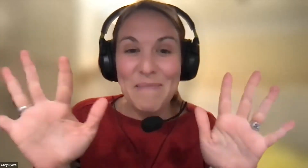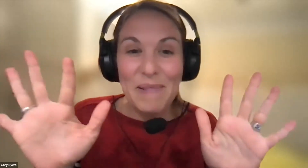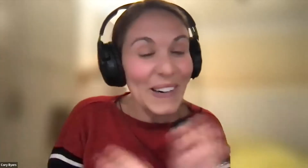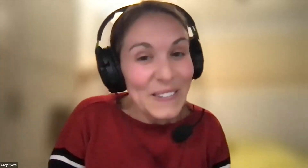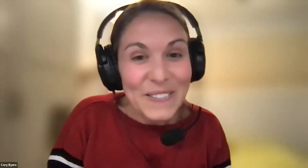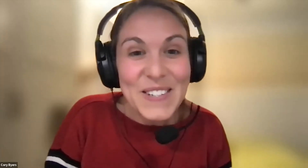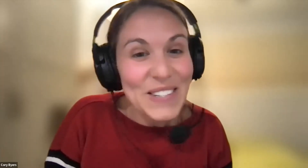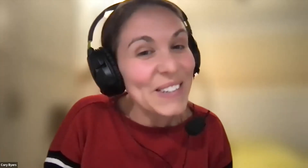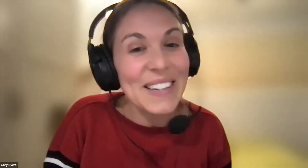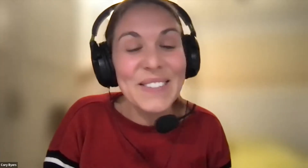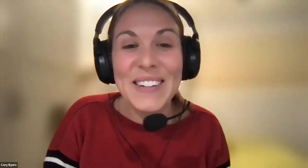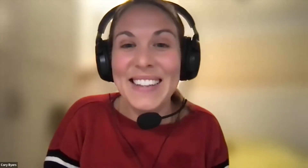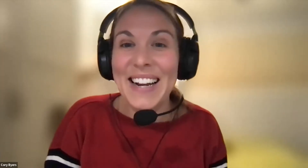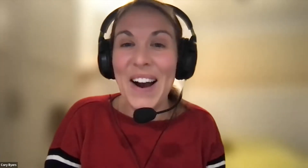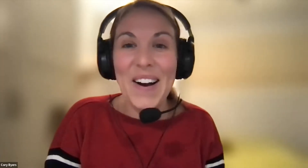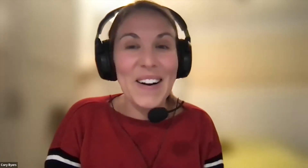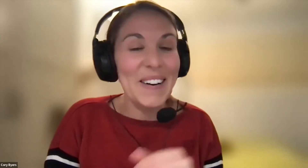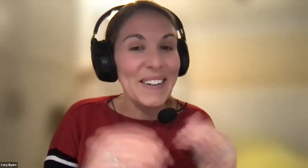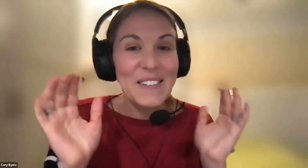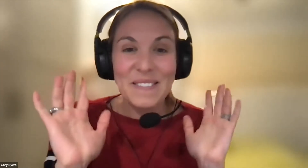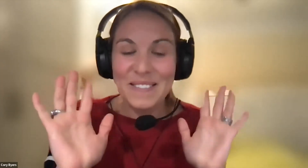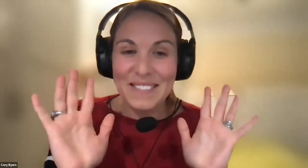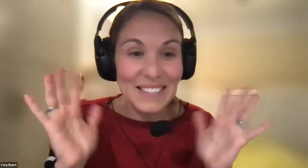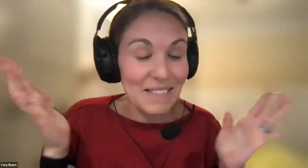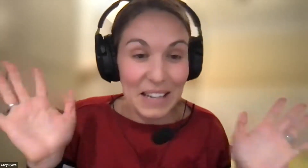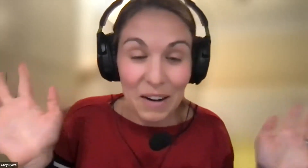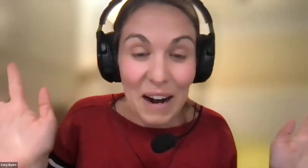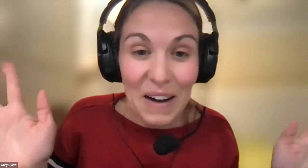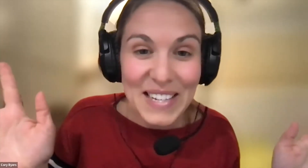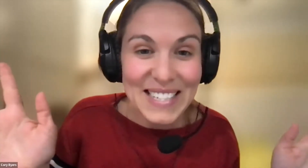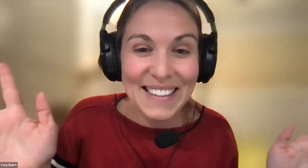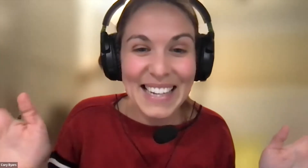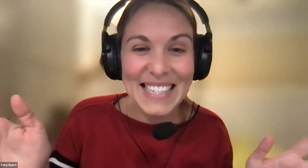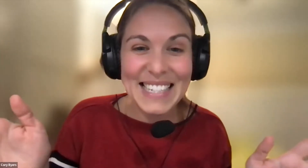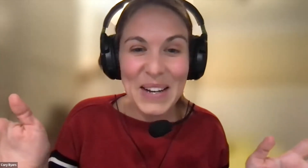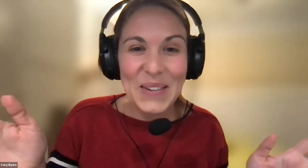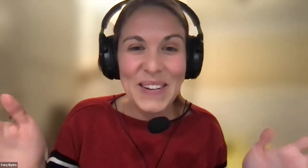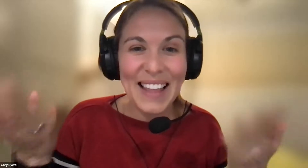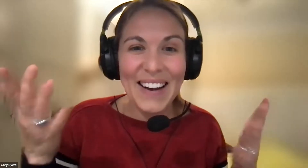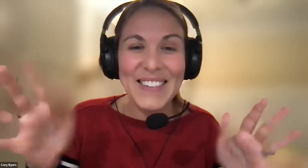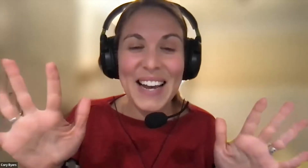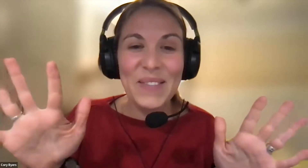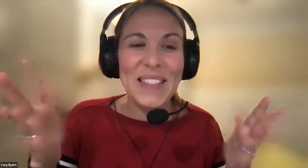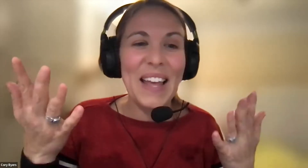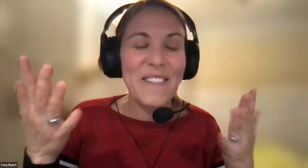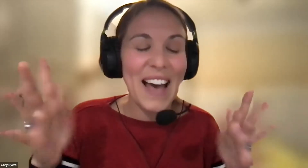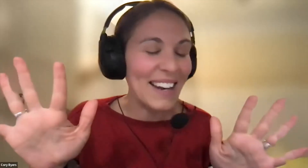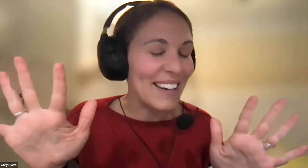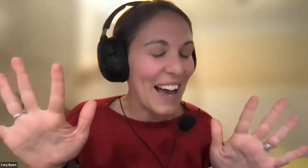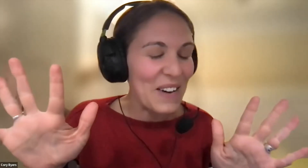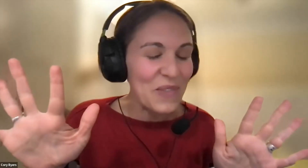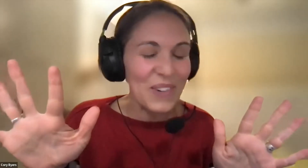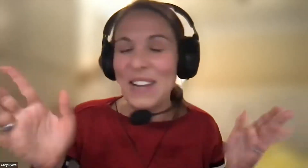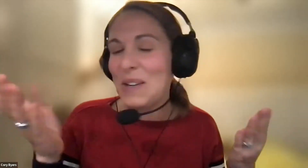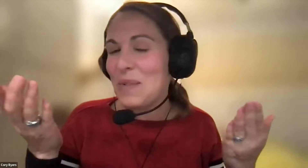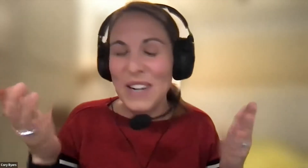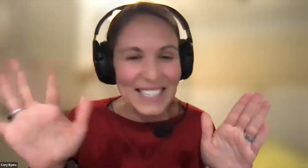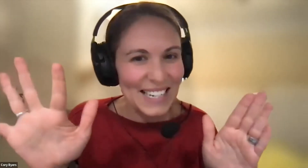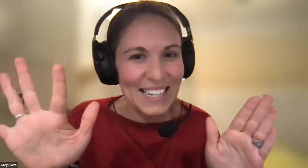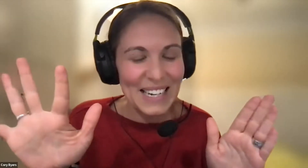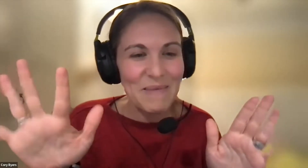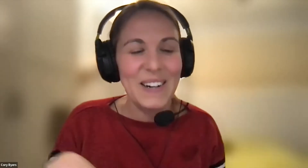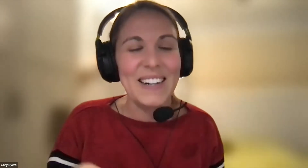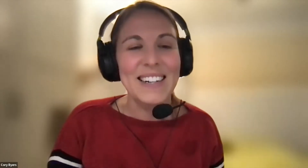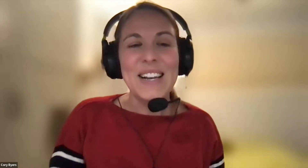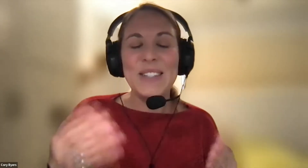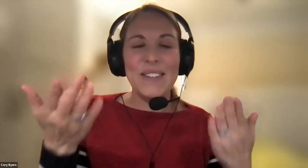is important for children when they are, you know, obviously they need to tell you when they are done, when they have had enough, when they don't want to